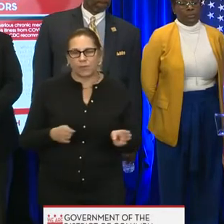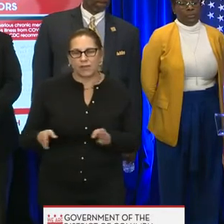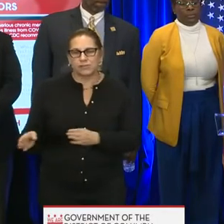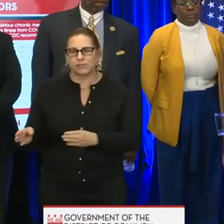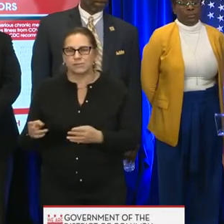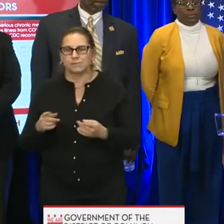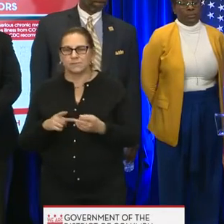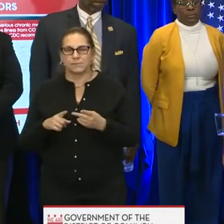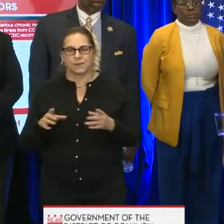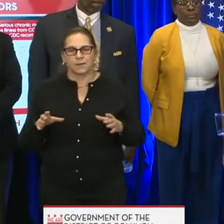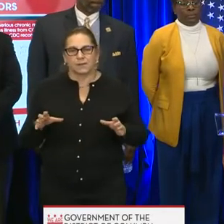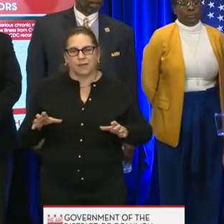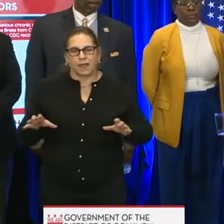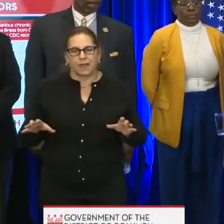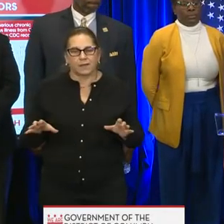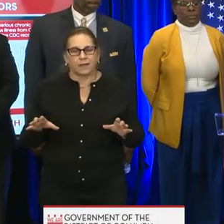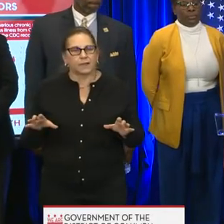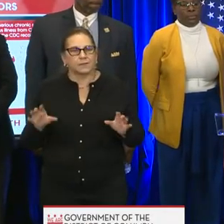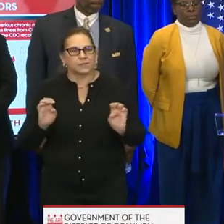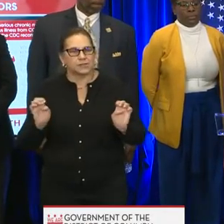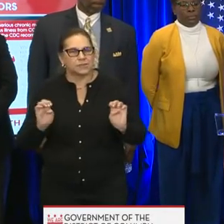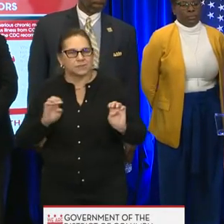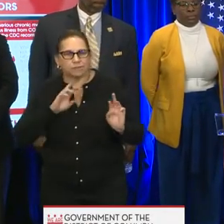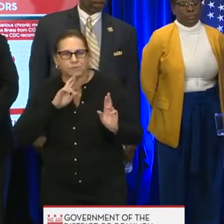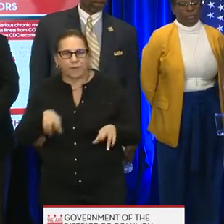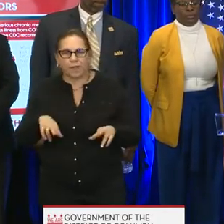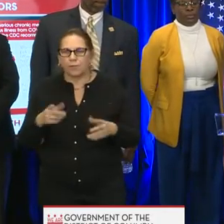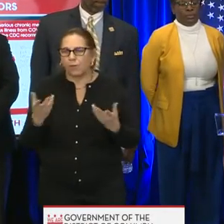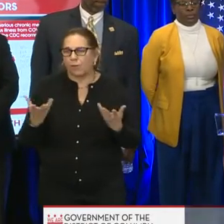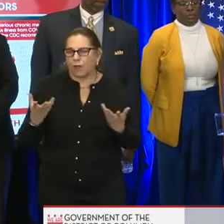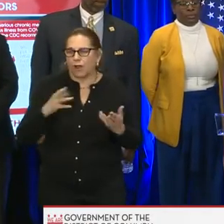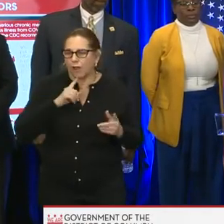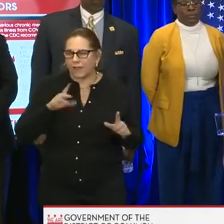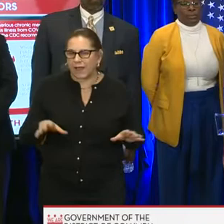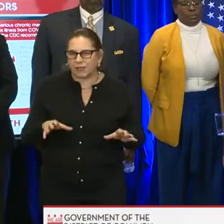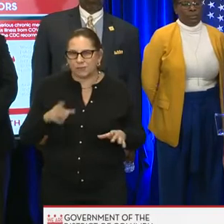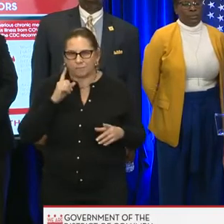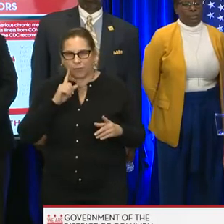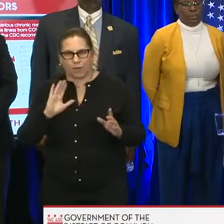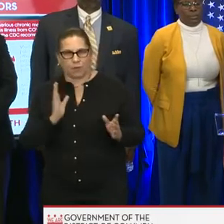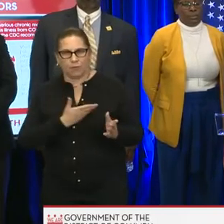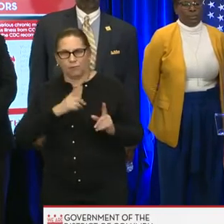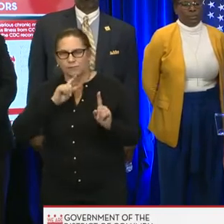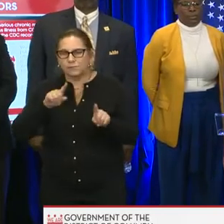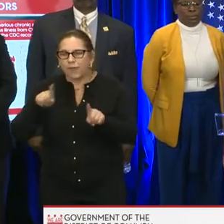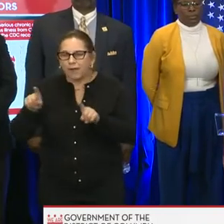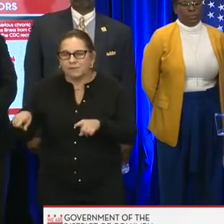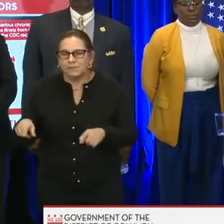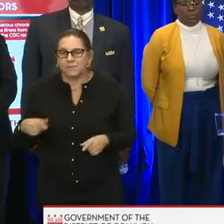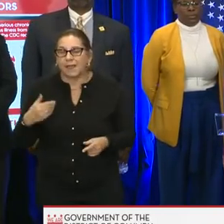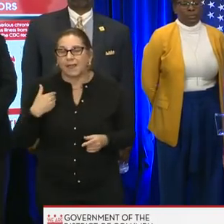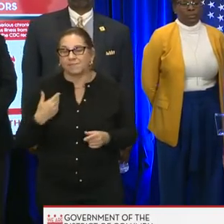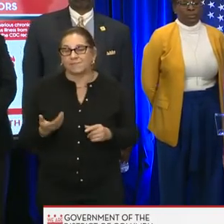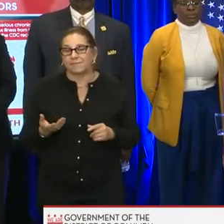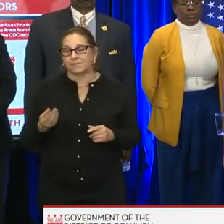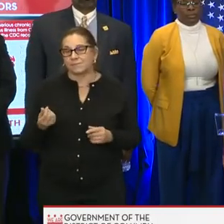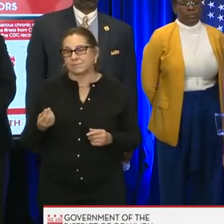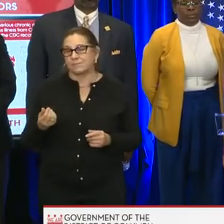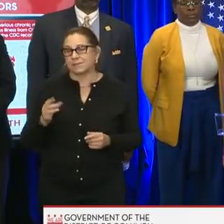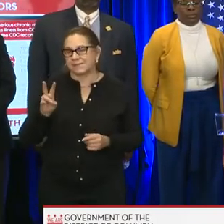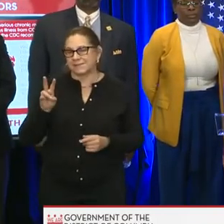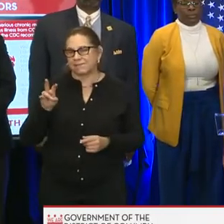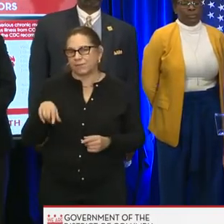our emergency response. Already, I have directed $7.5 million from the district's contingency